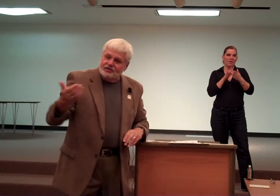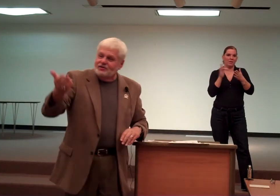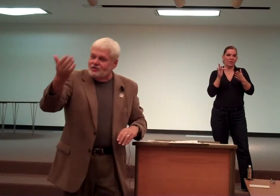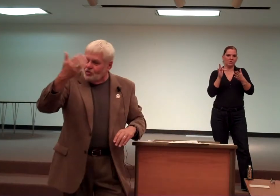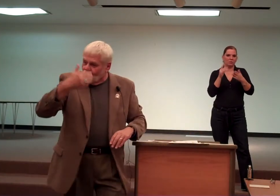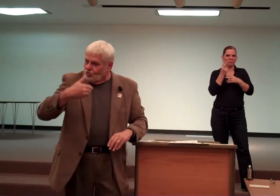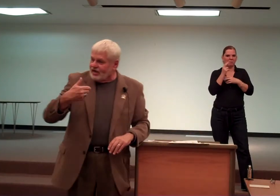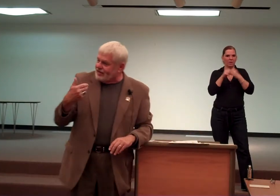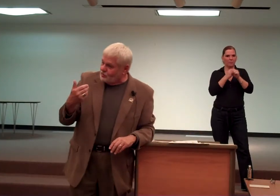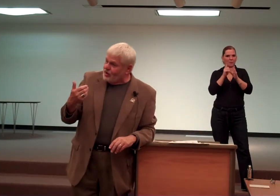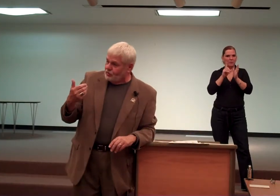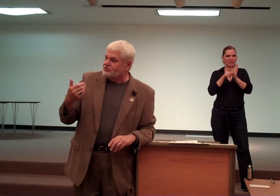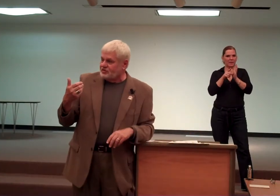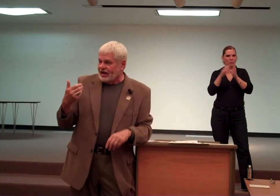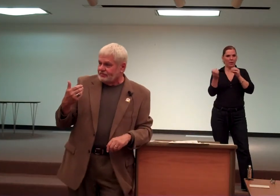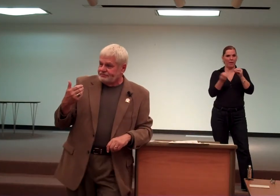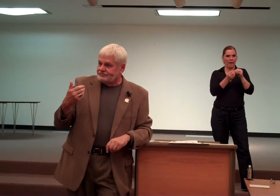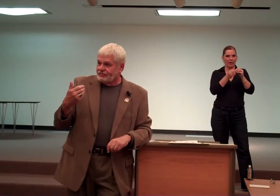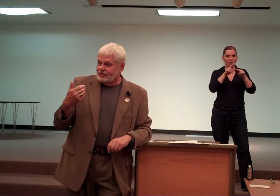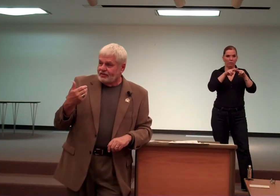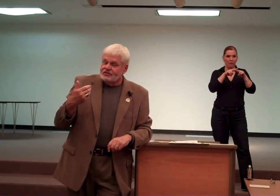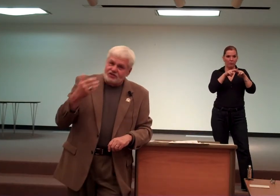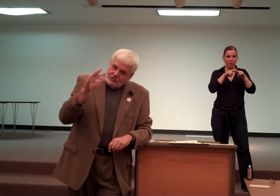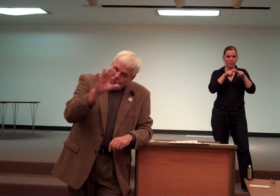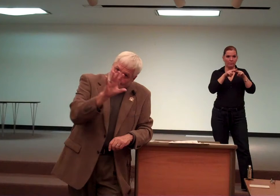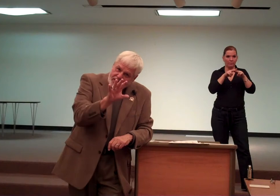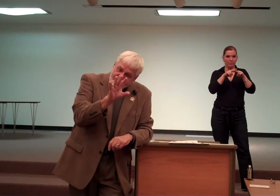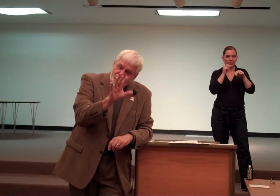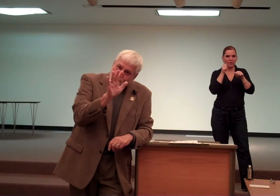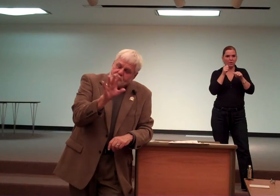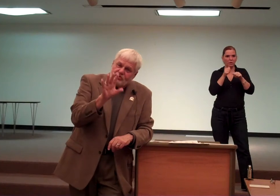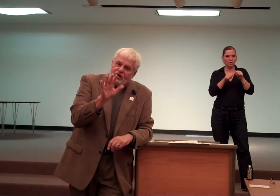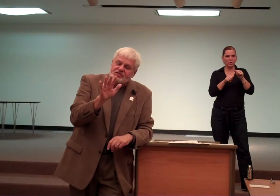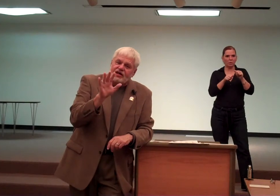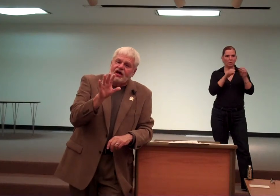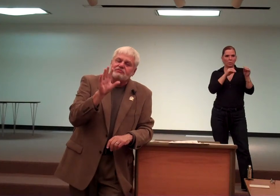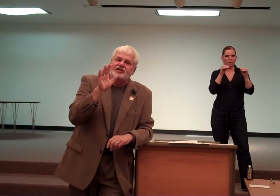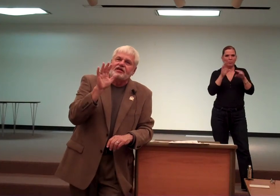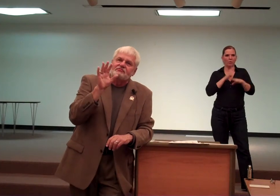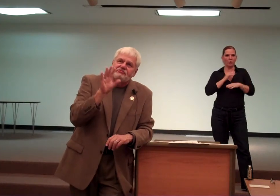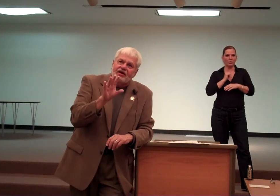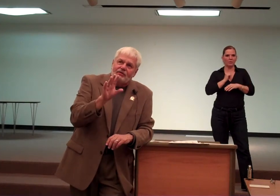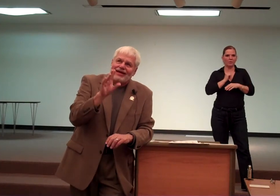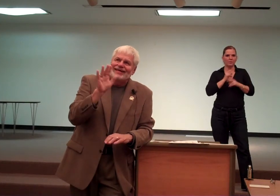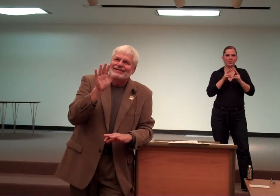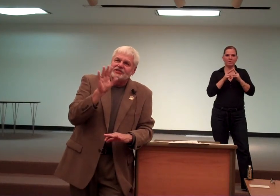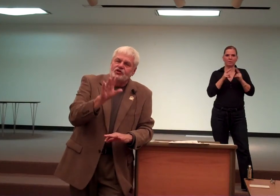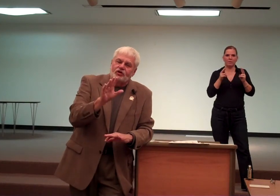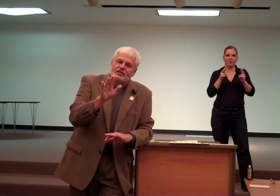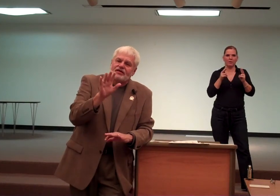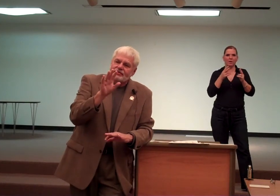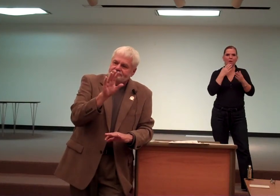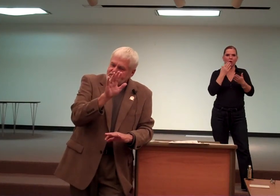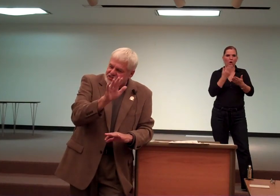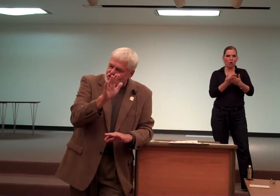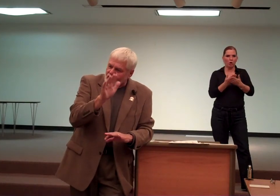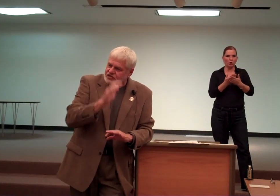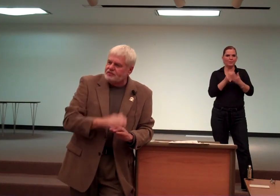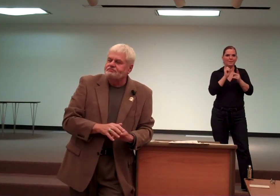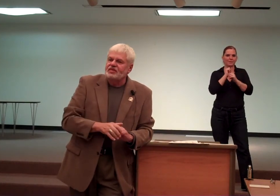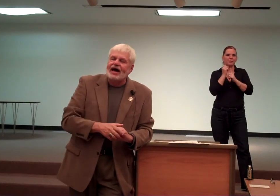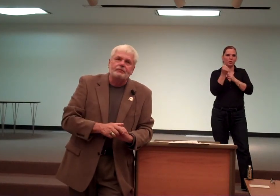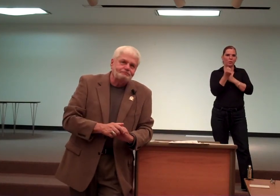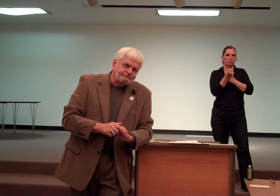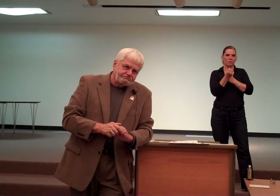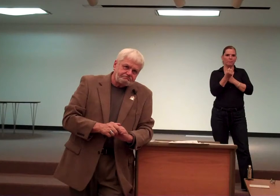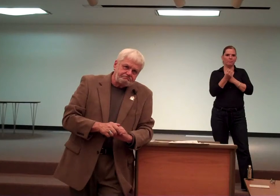later, we add a railroad to that. So we put ourselves in a very good